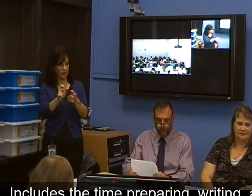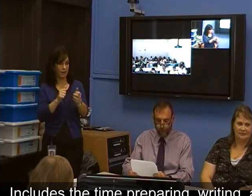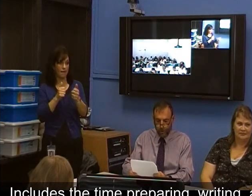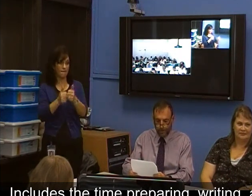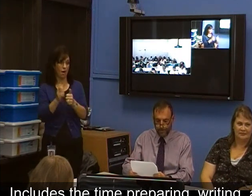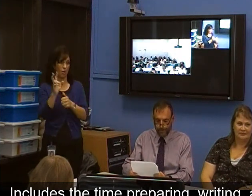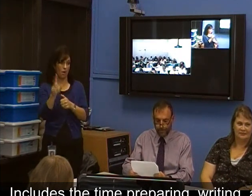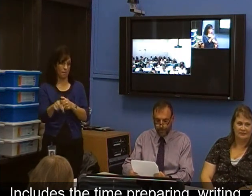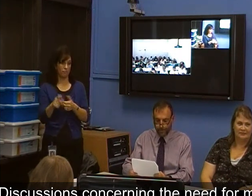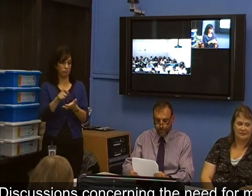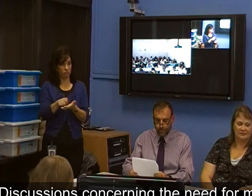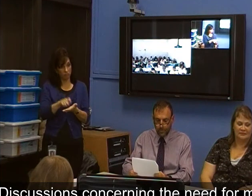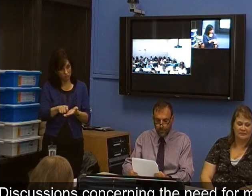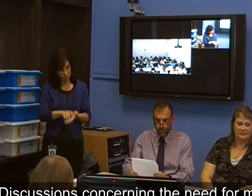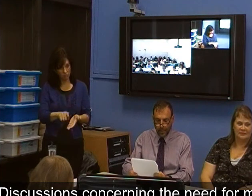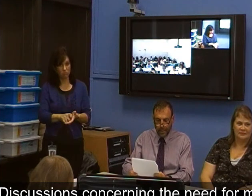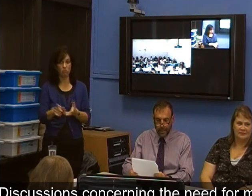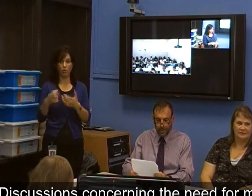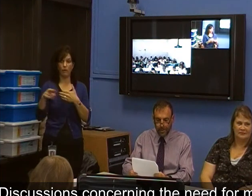referral.